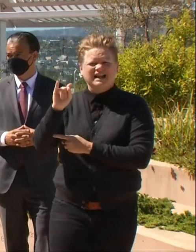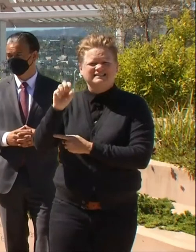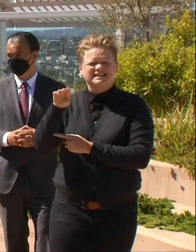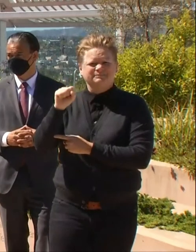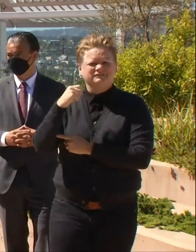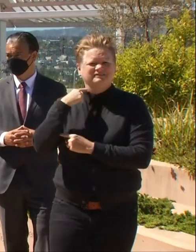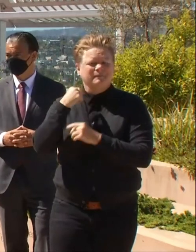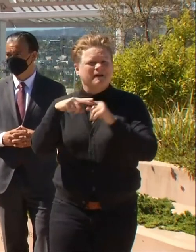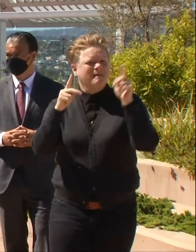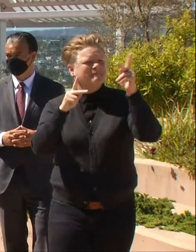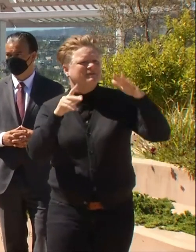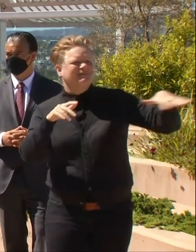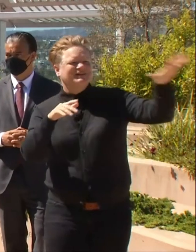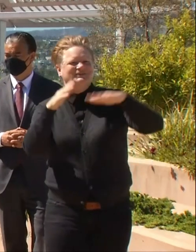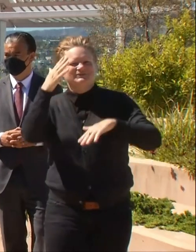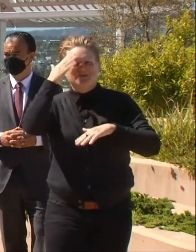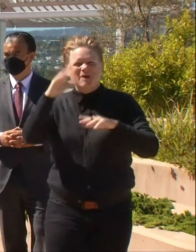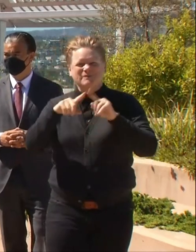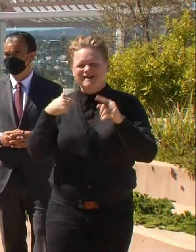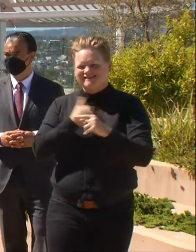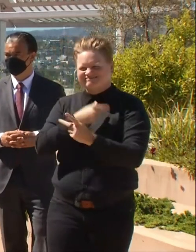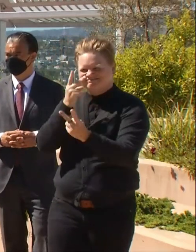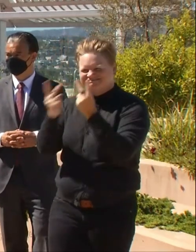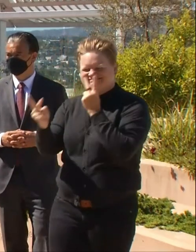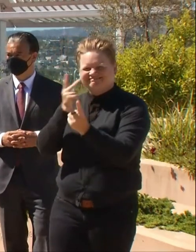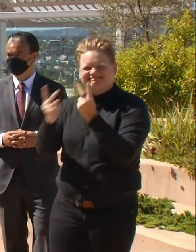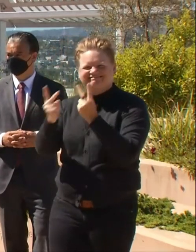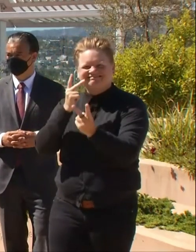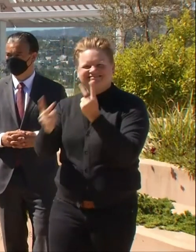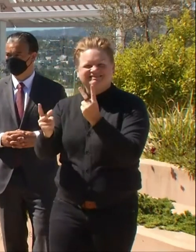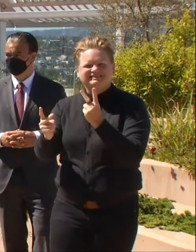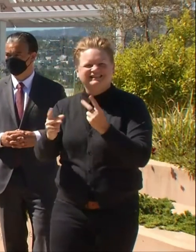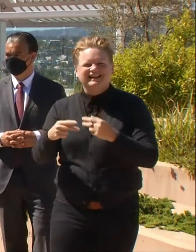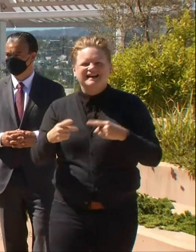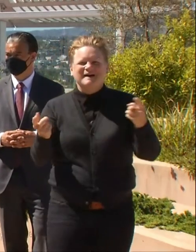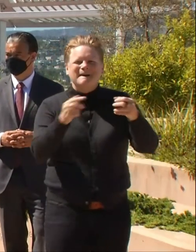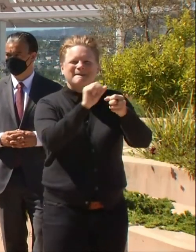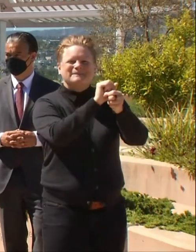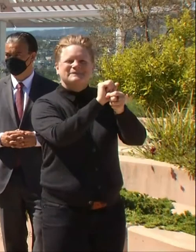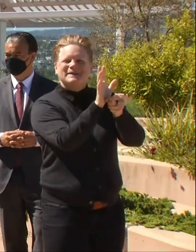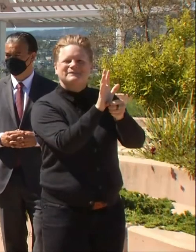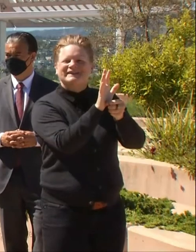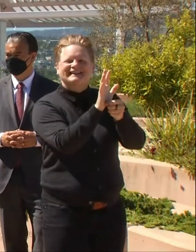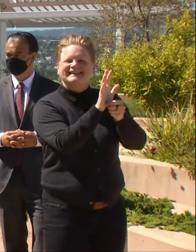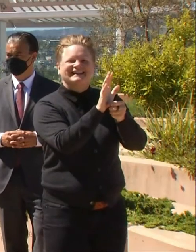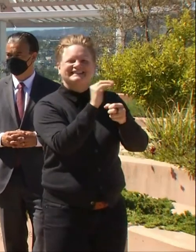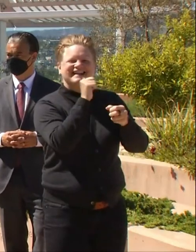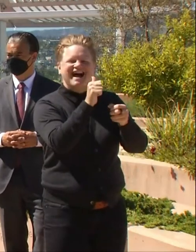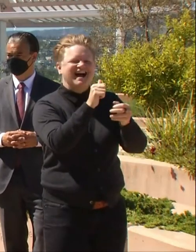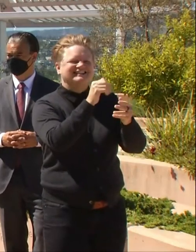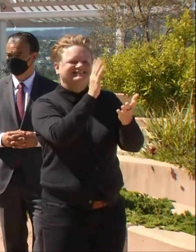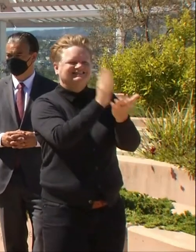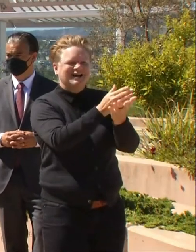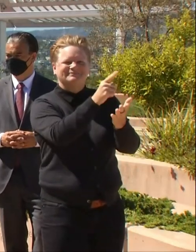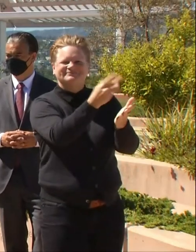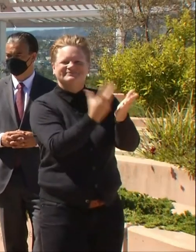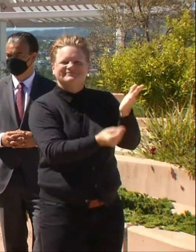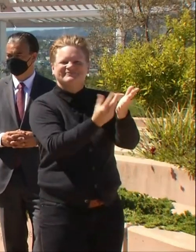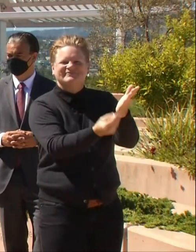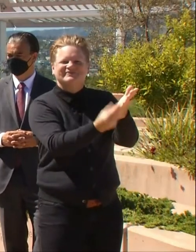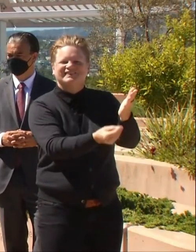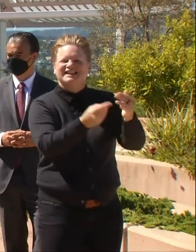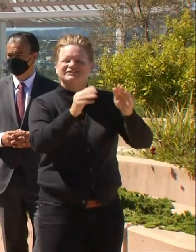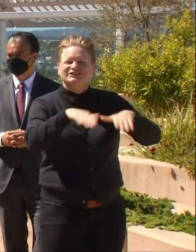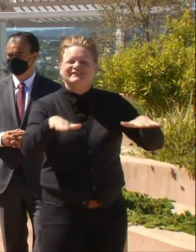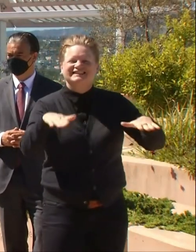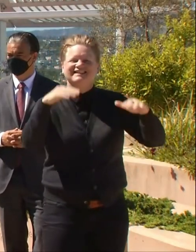killed. The pandemic has not stopped this onslaught of death and destruction in children and adults. This ruling puts more